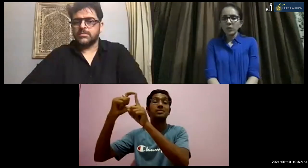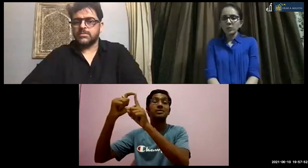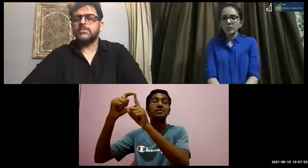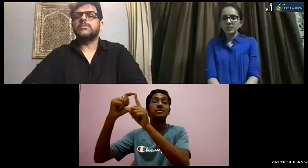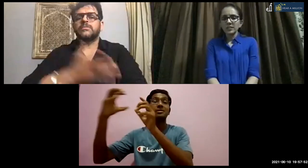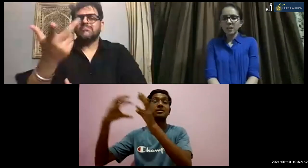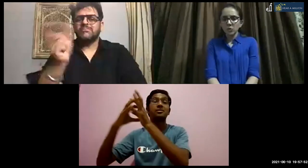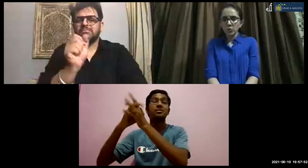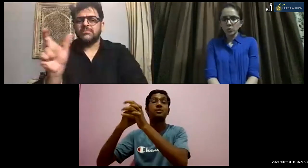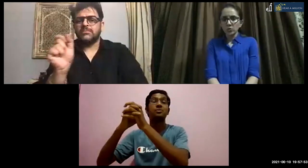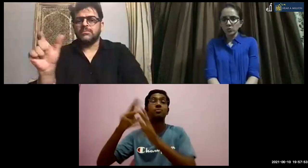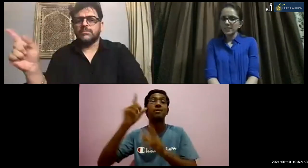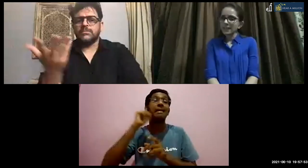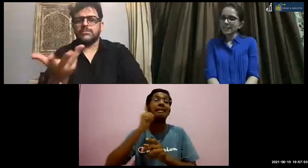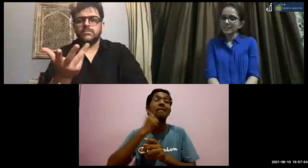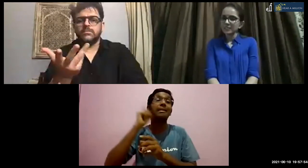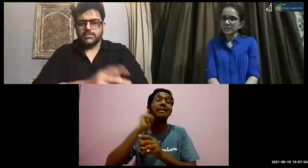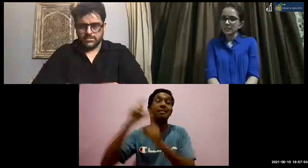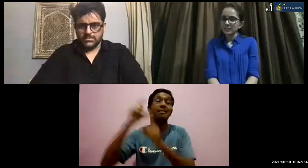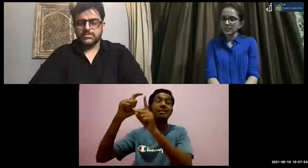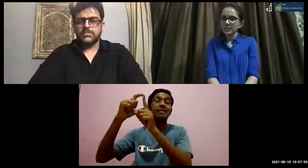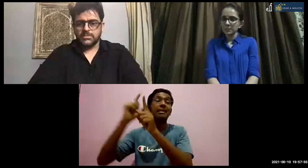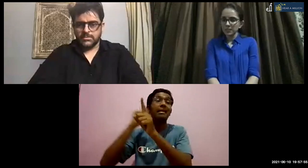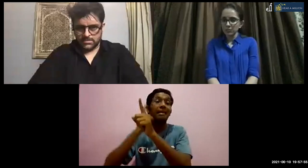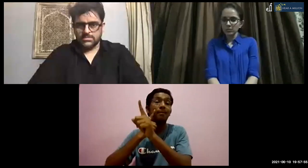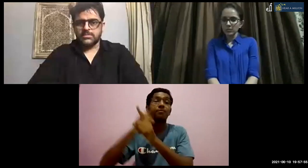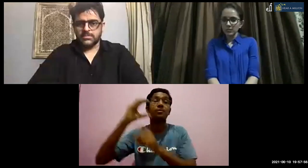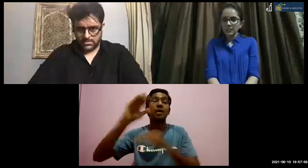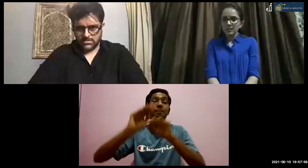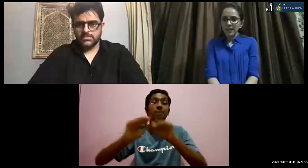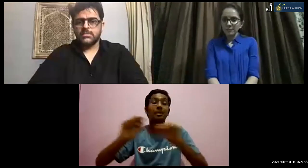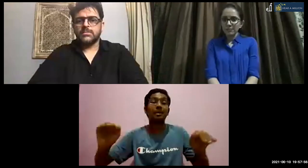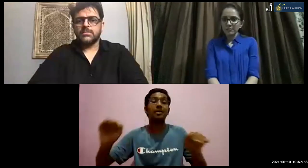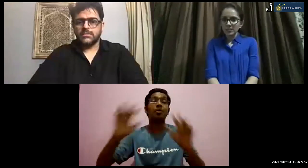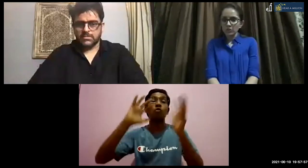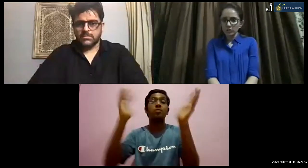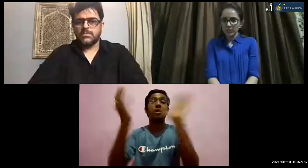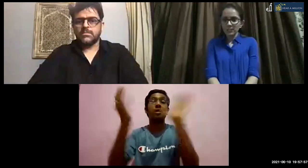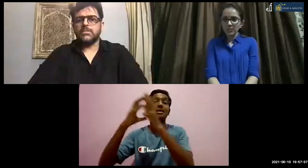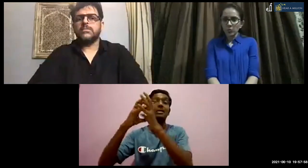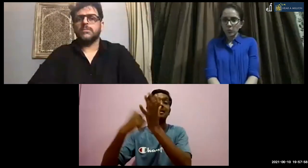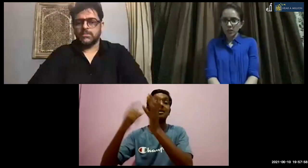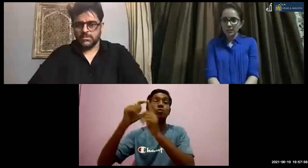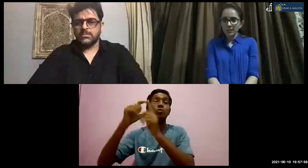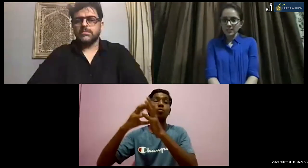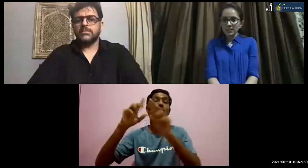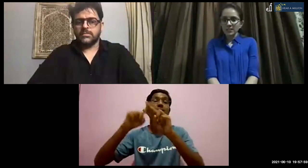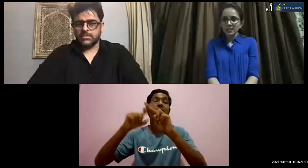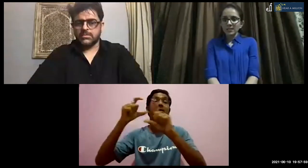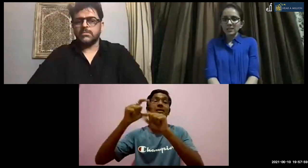I work with DW. What's DPW. that? DEPW, Deaf Children